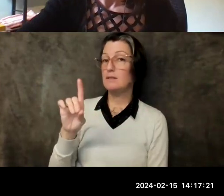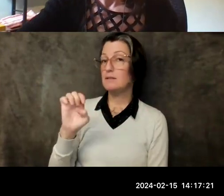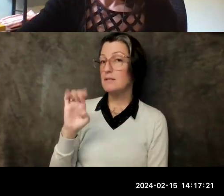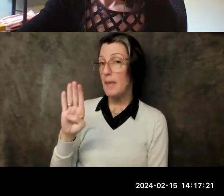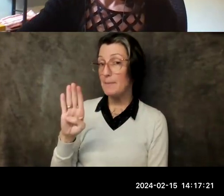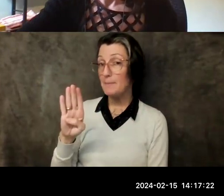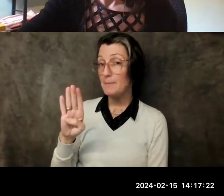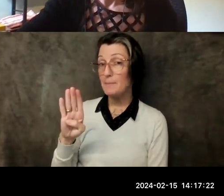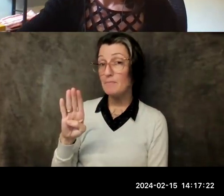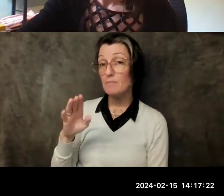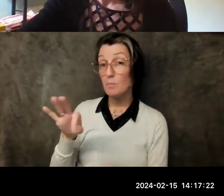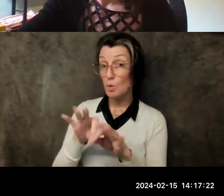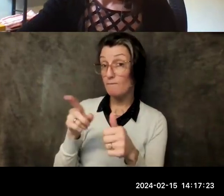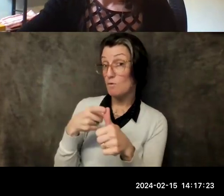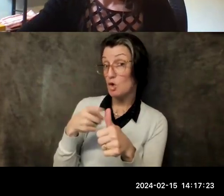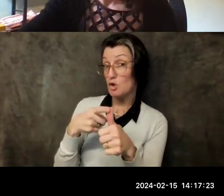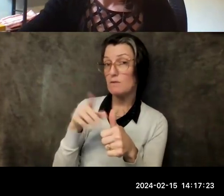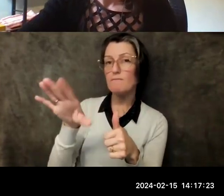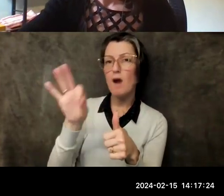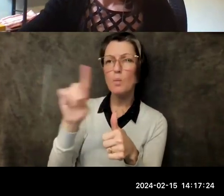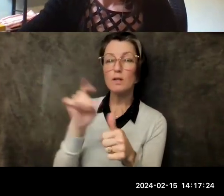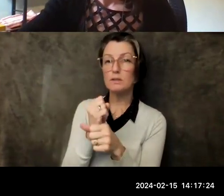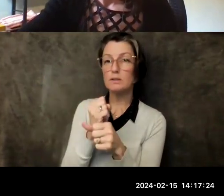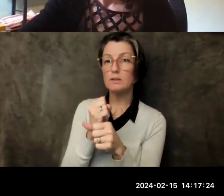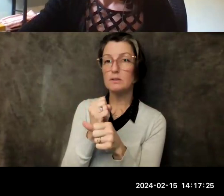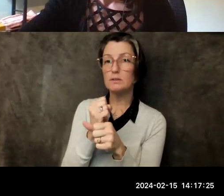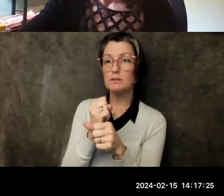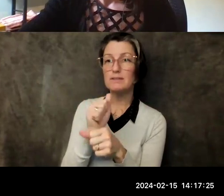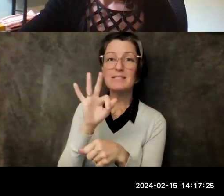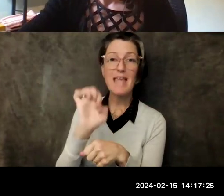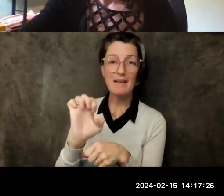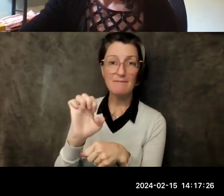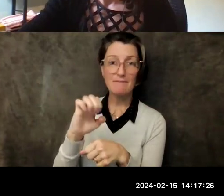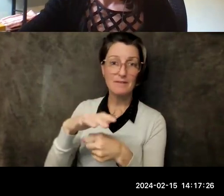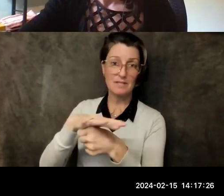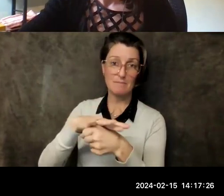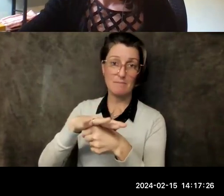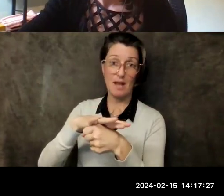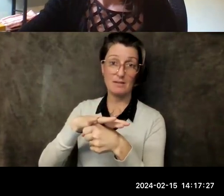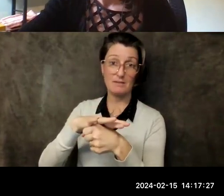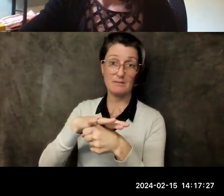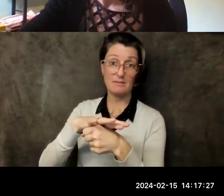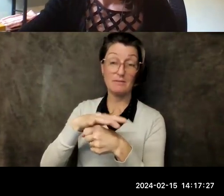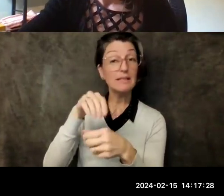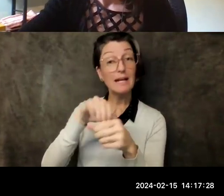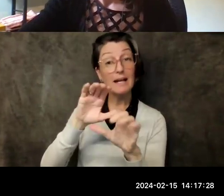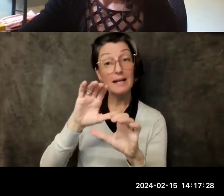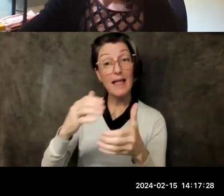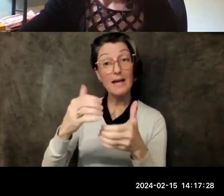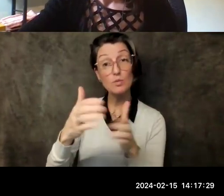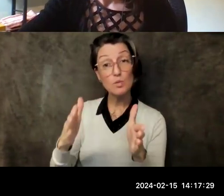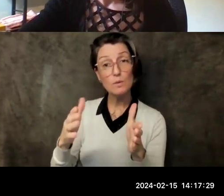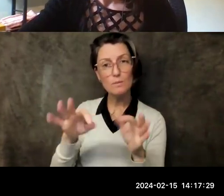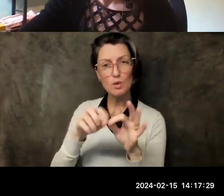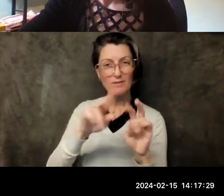find a safe space to do it first. And if you're in a classroom, you got to suss out if it's safe, right? Because there's so many